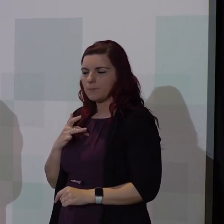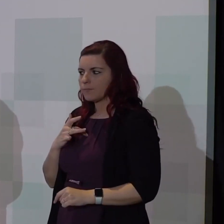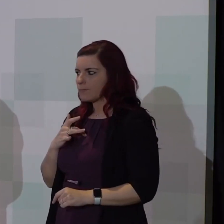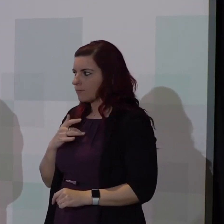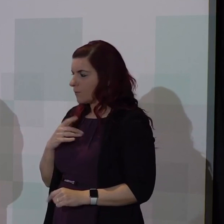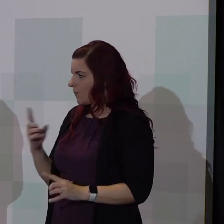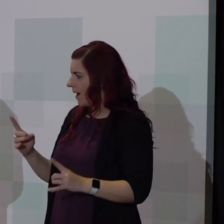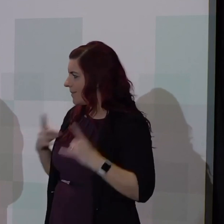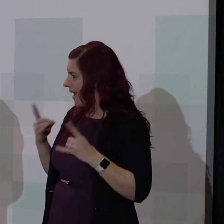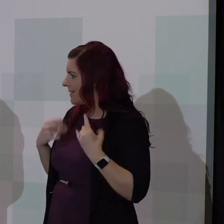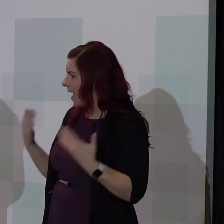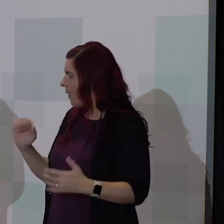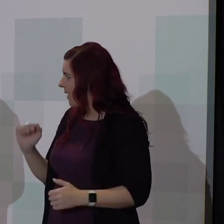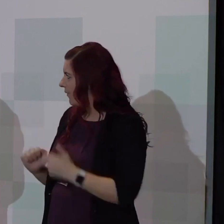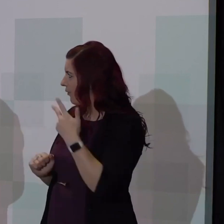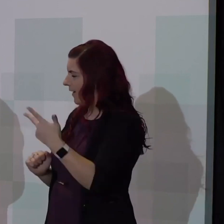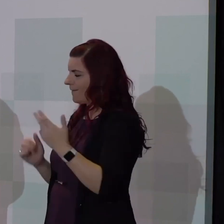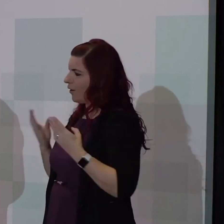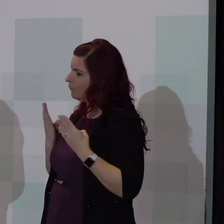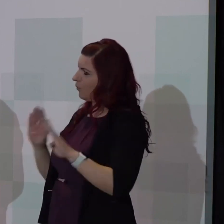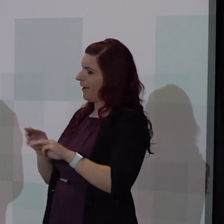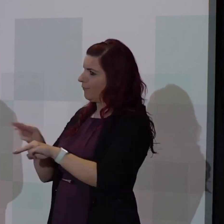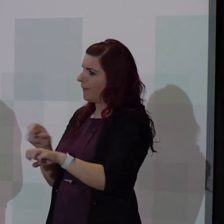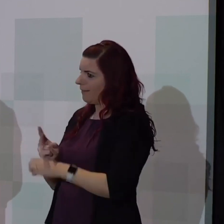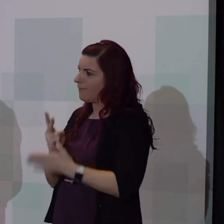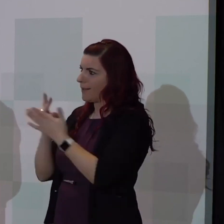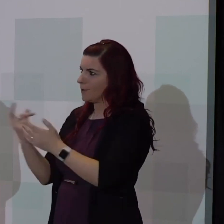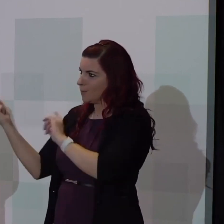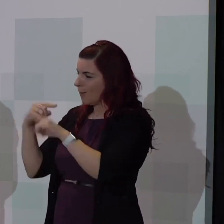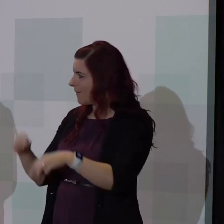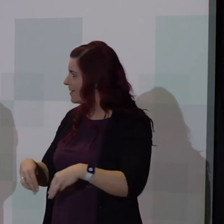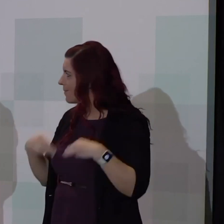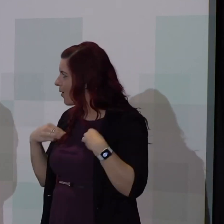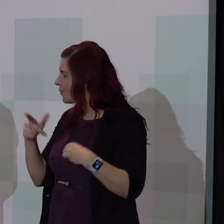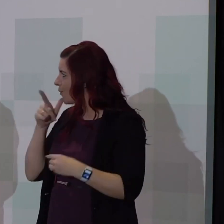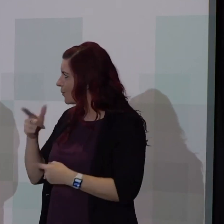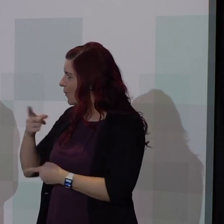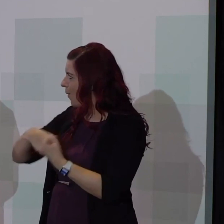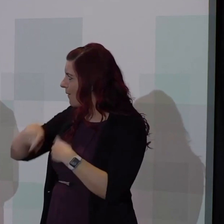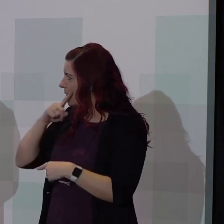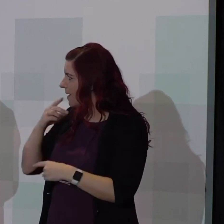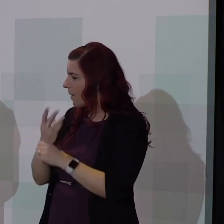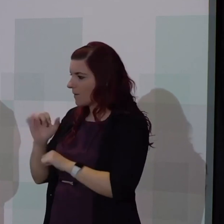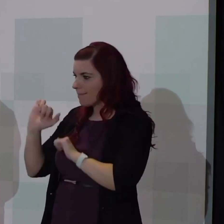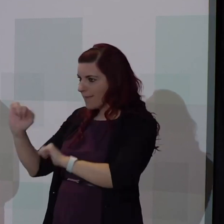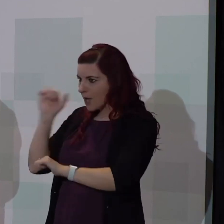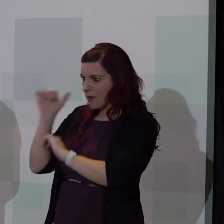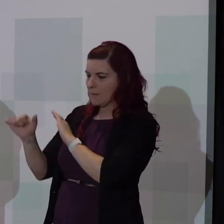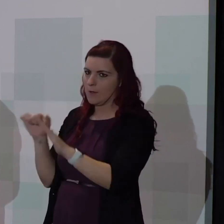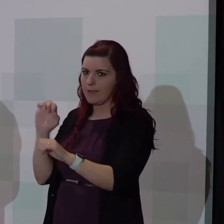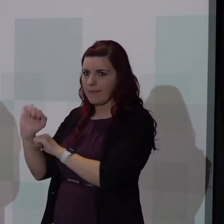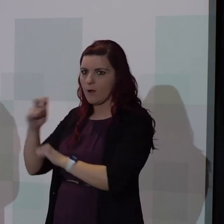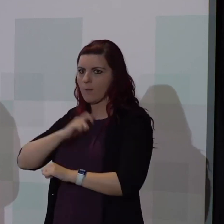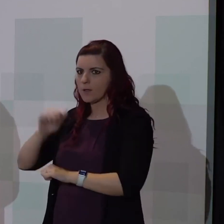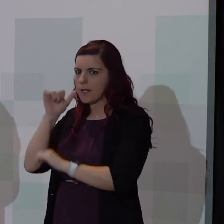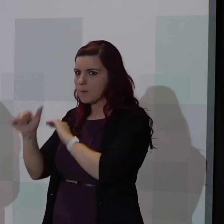I'm delighted that three brave people have volunteered to come this morning and talk to us about their personal experiences.